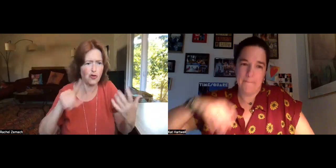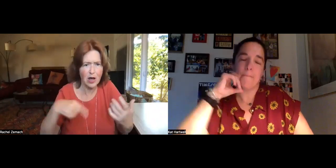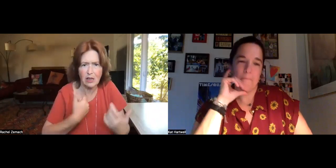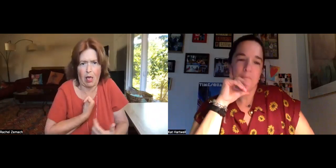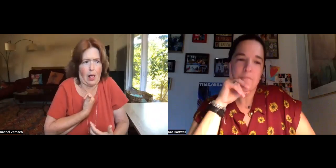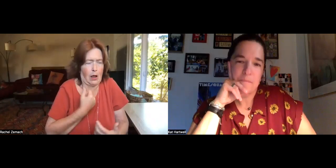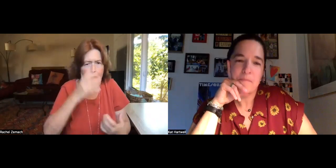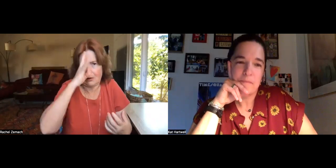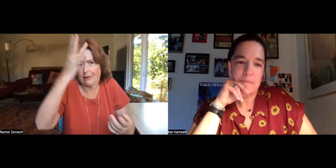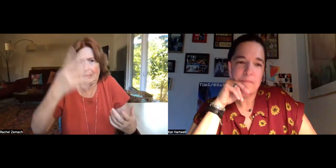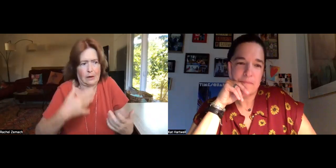Trust.